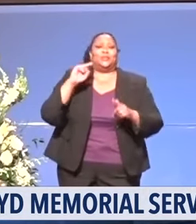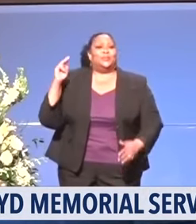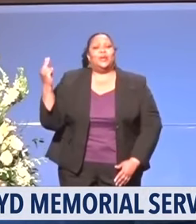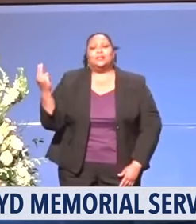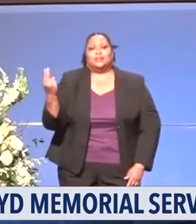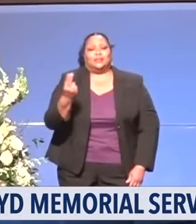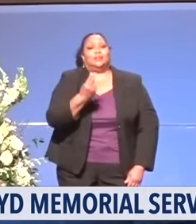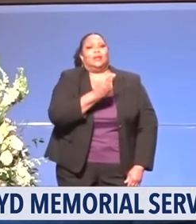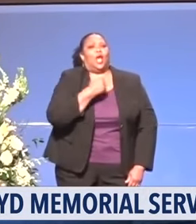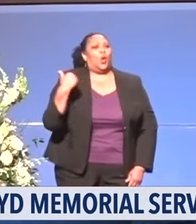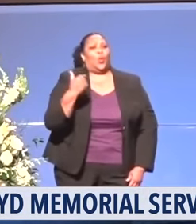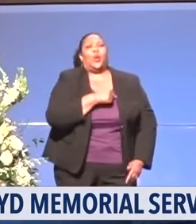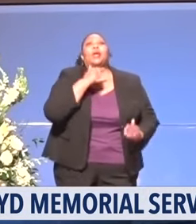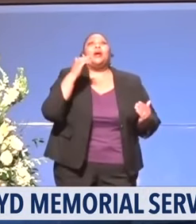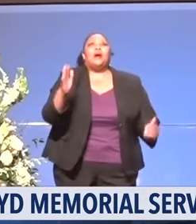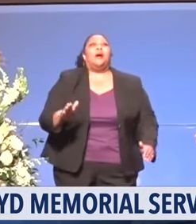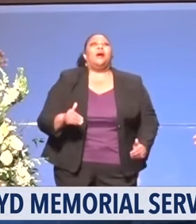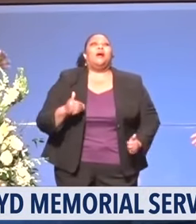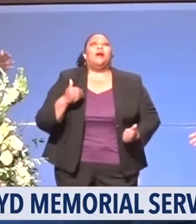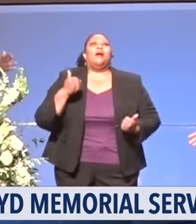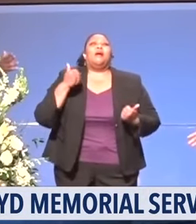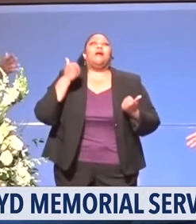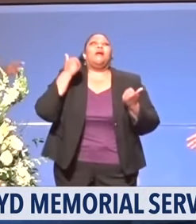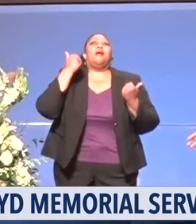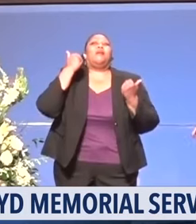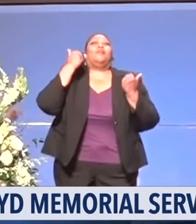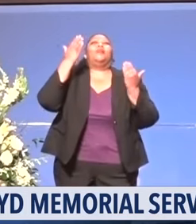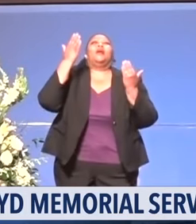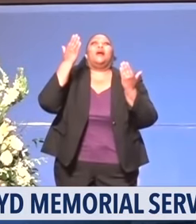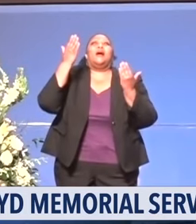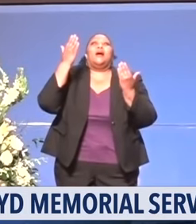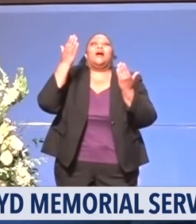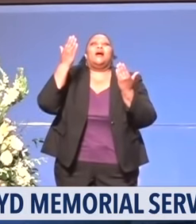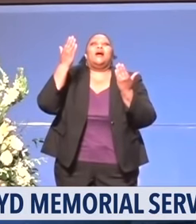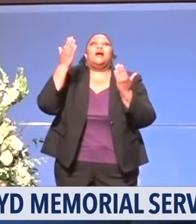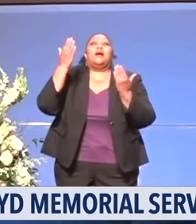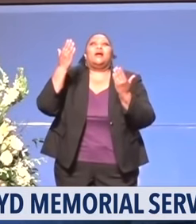us we are.